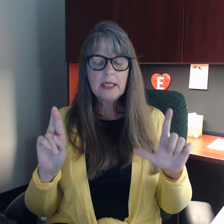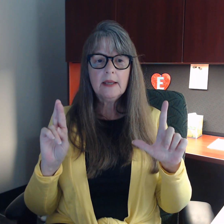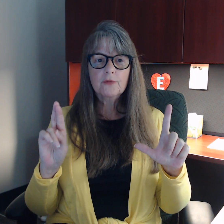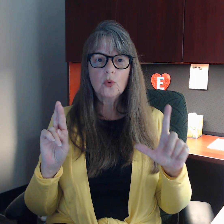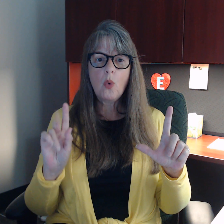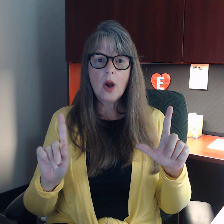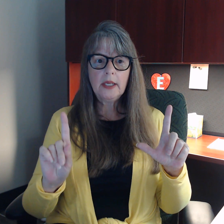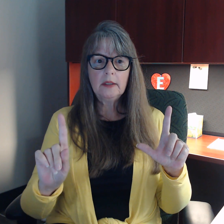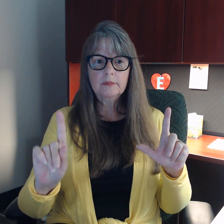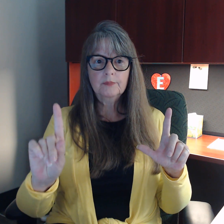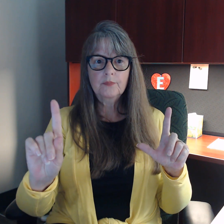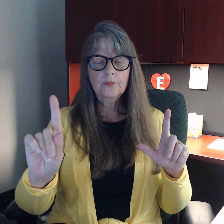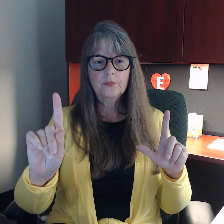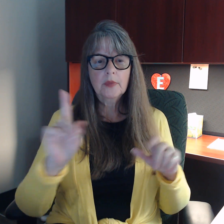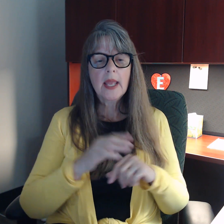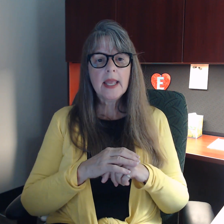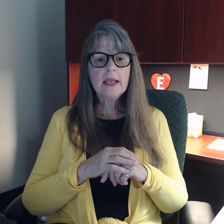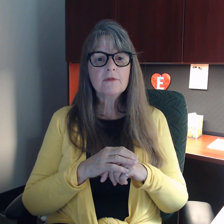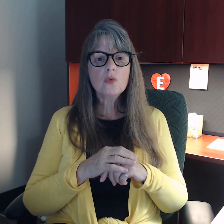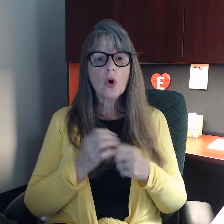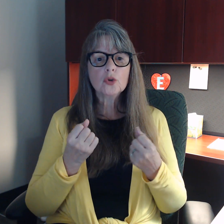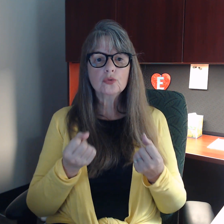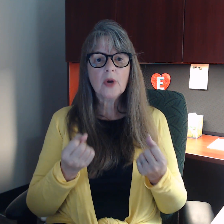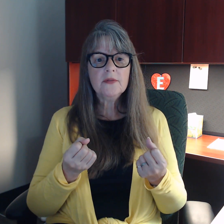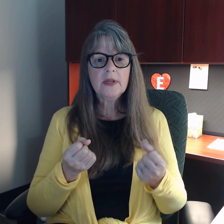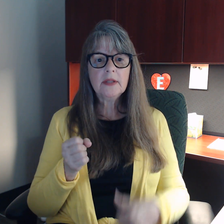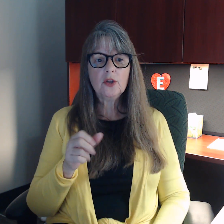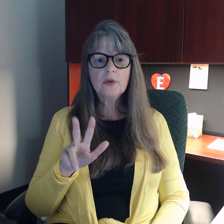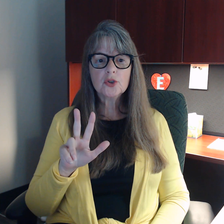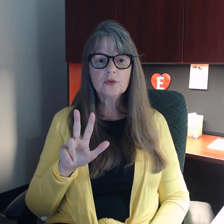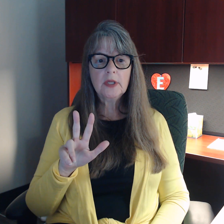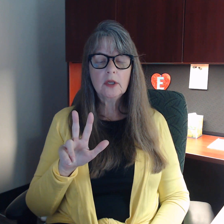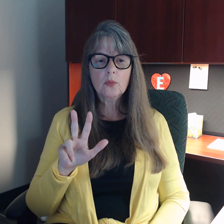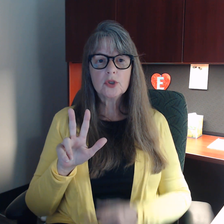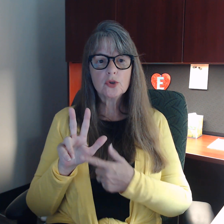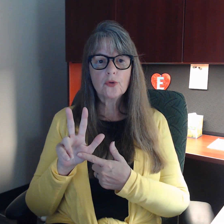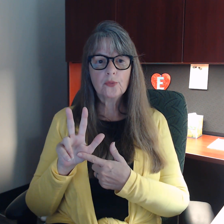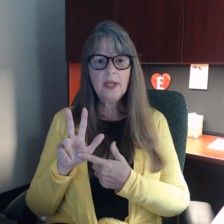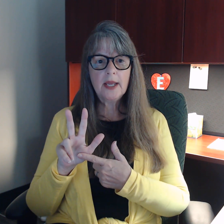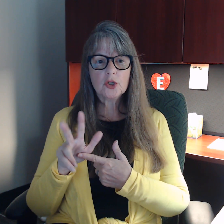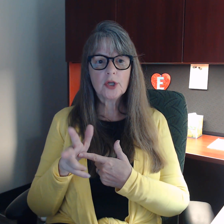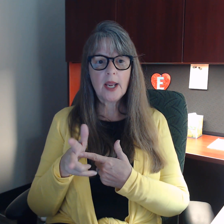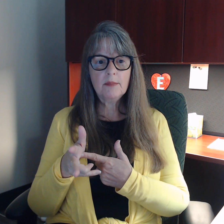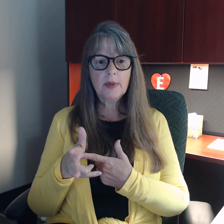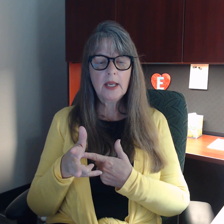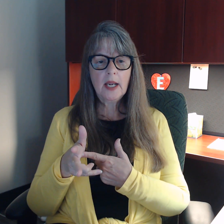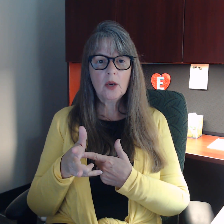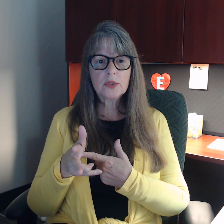if you're walking. If you are driving, now you've got your vehicle, which is your three-hand shape, and it goes